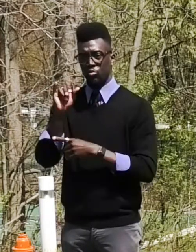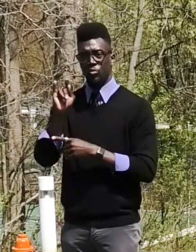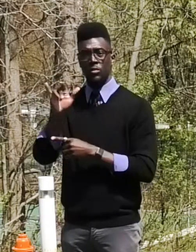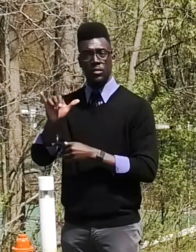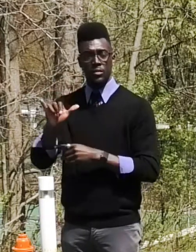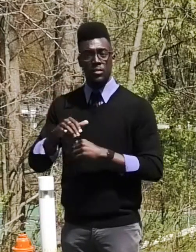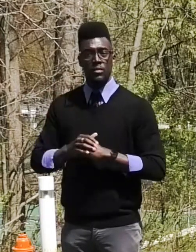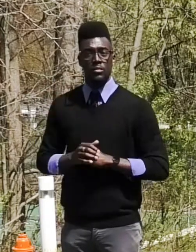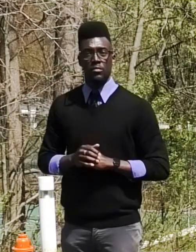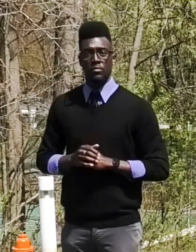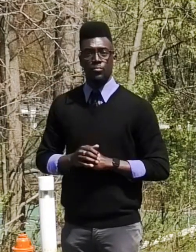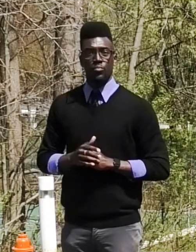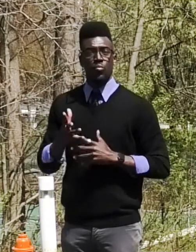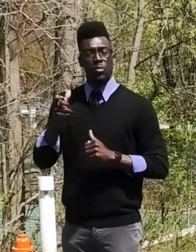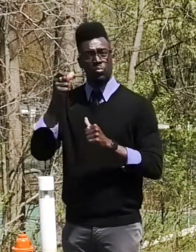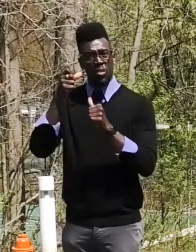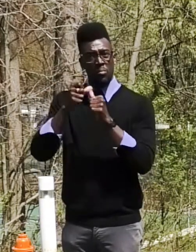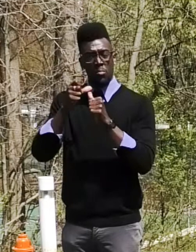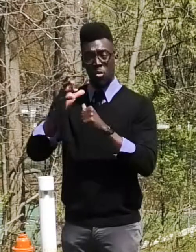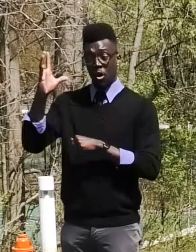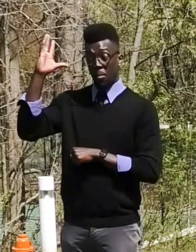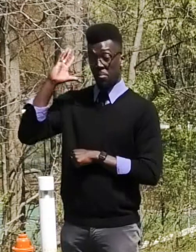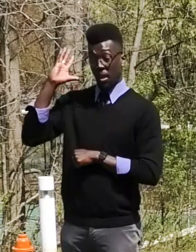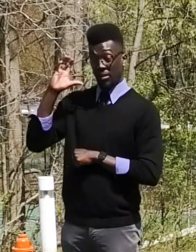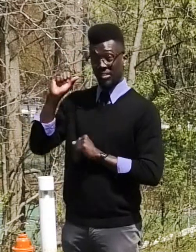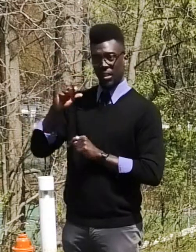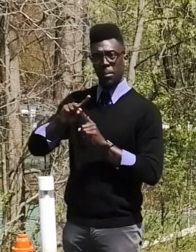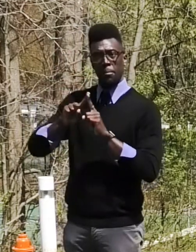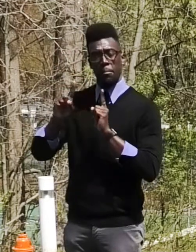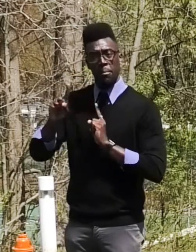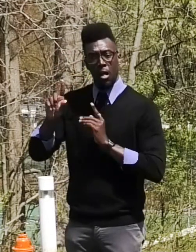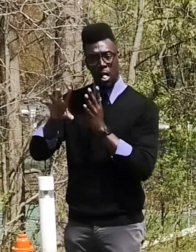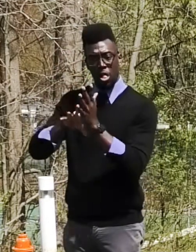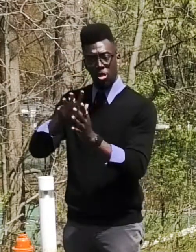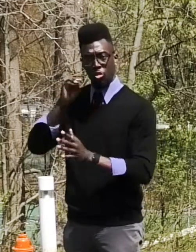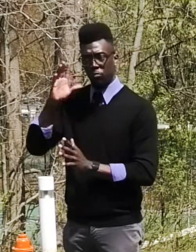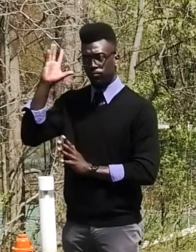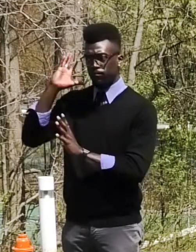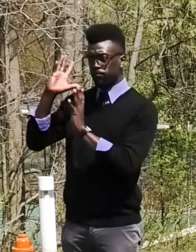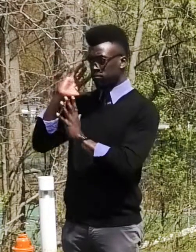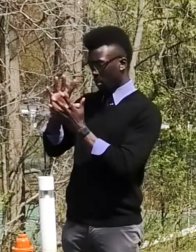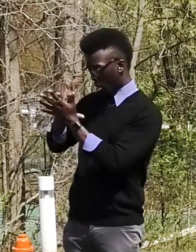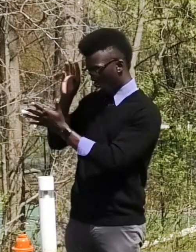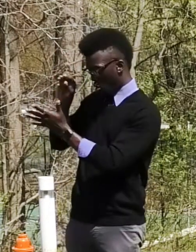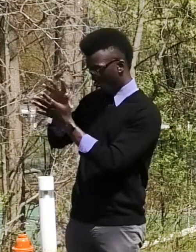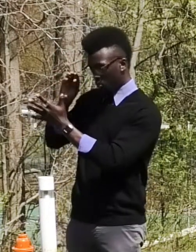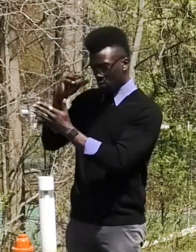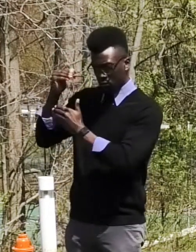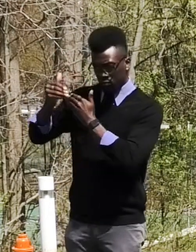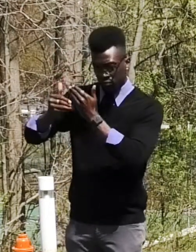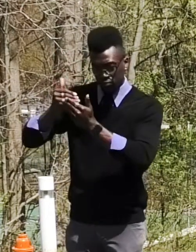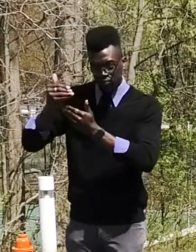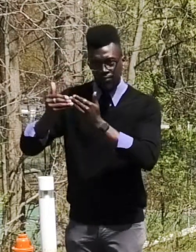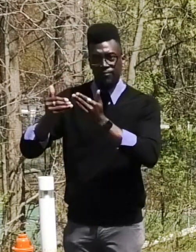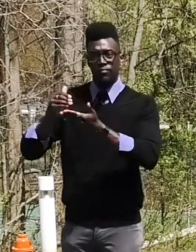only remember our past, but to learn from it and create that best future for